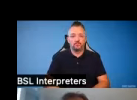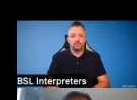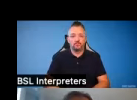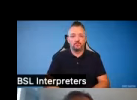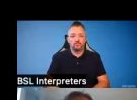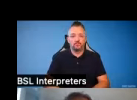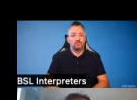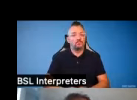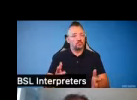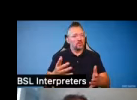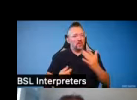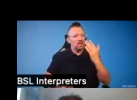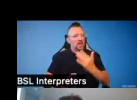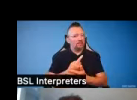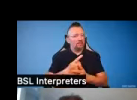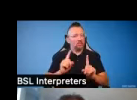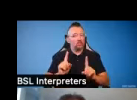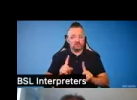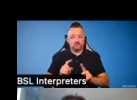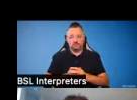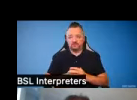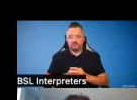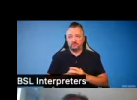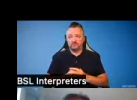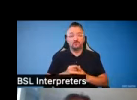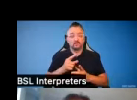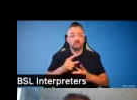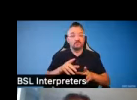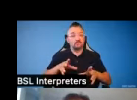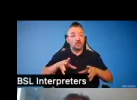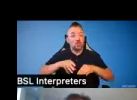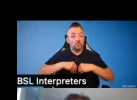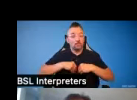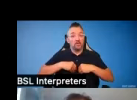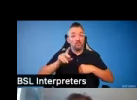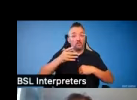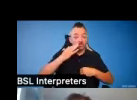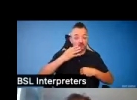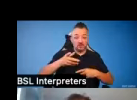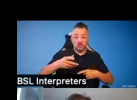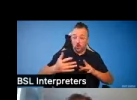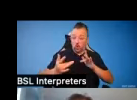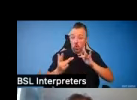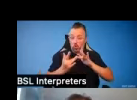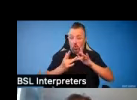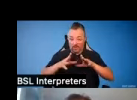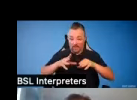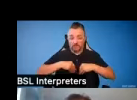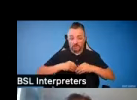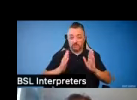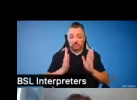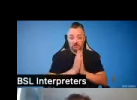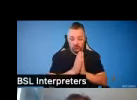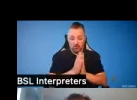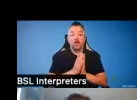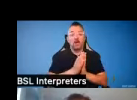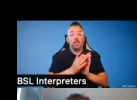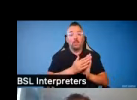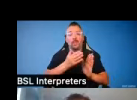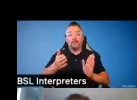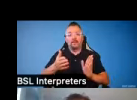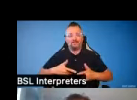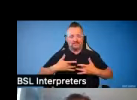So what happens? Well, the incubation time, so the time between contact and symptoms, is usually about 12 days. The